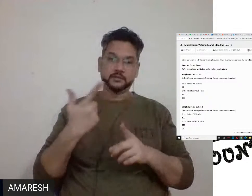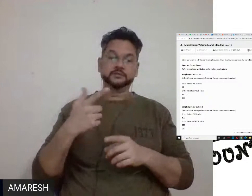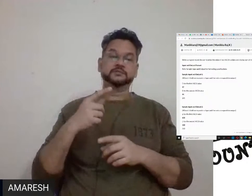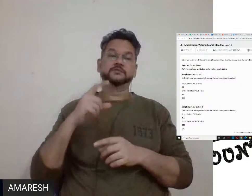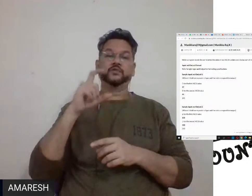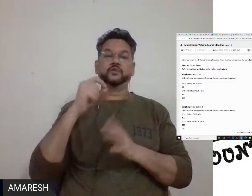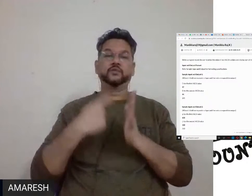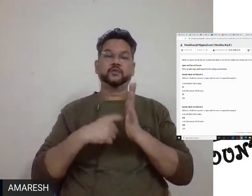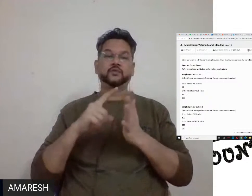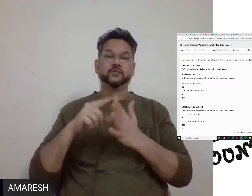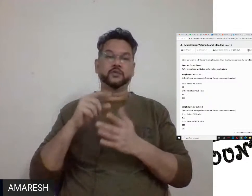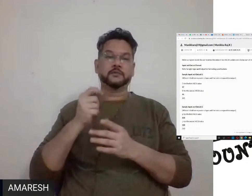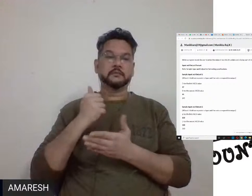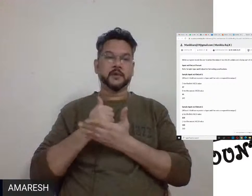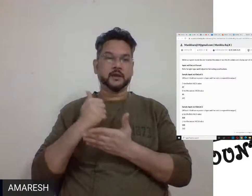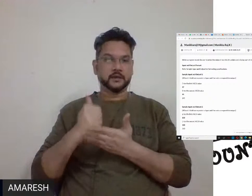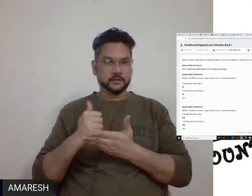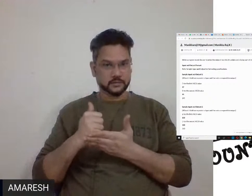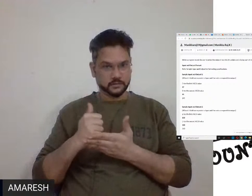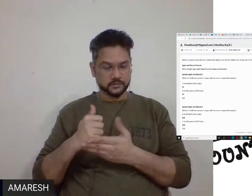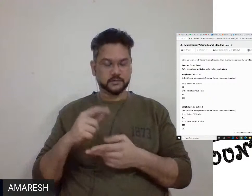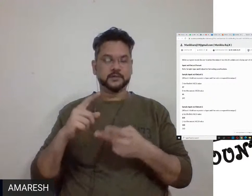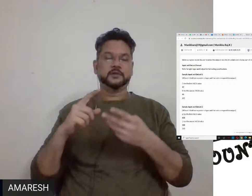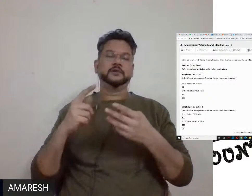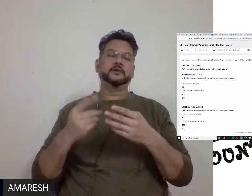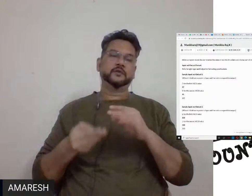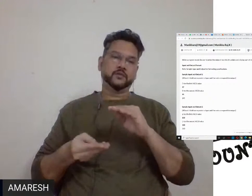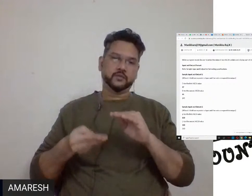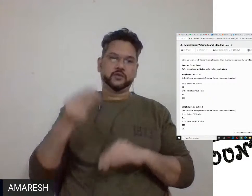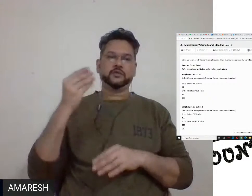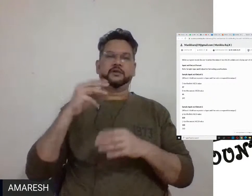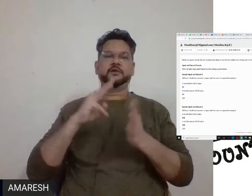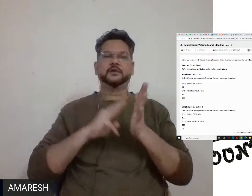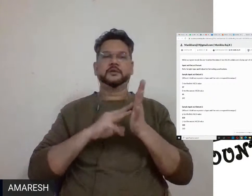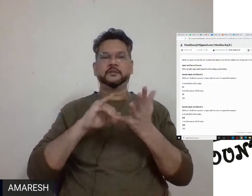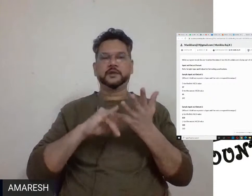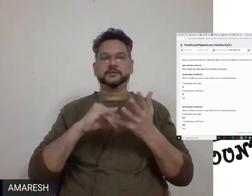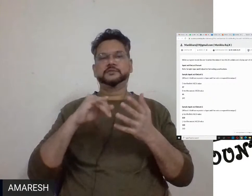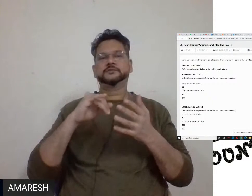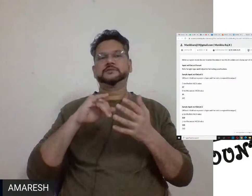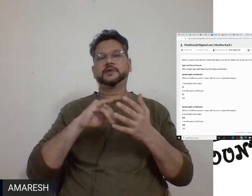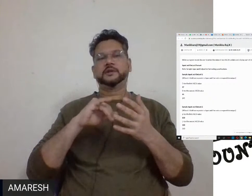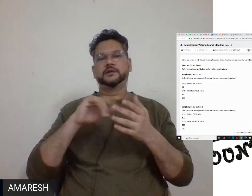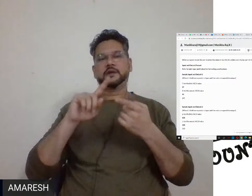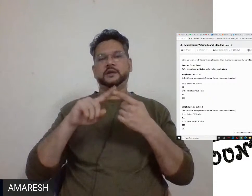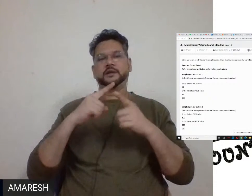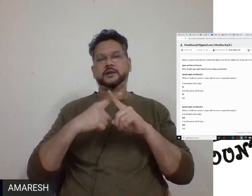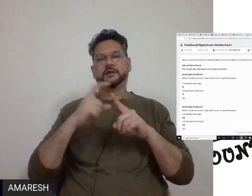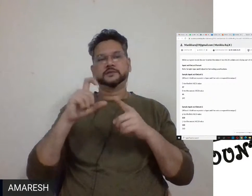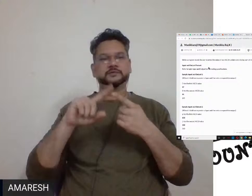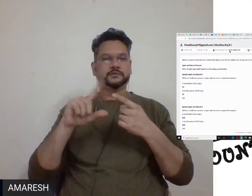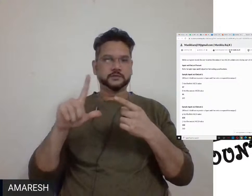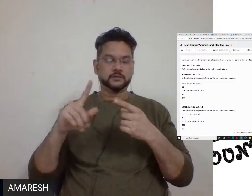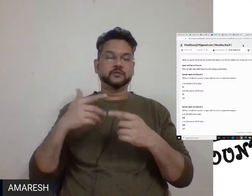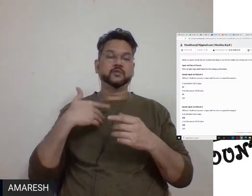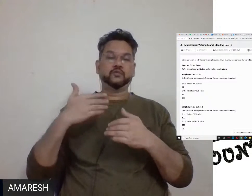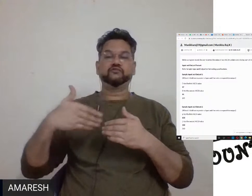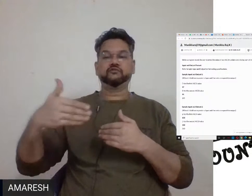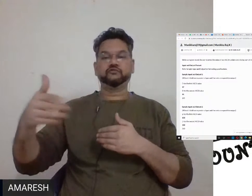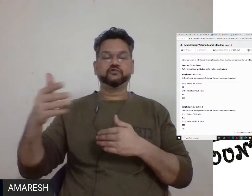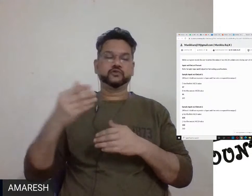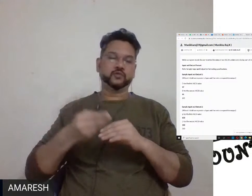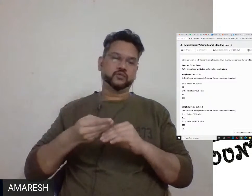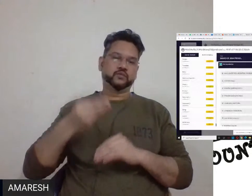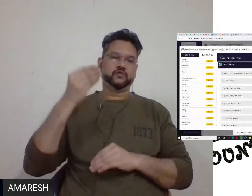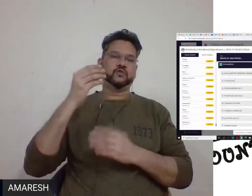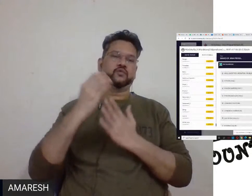in MS Excel, and more courses we are planning to add into the future, right? The idea is, how do we help the students, especially